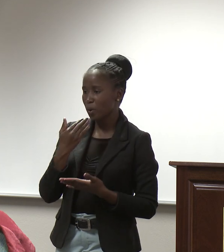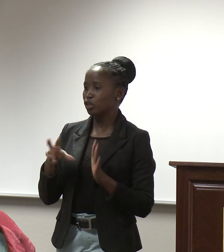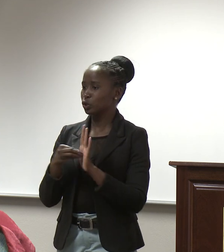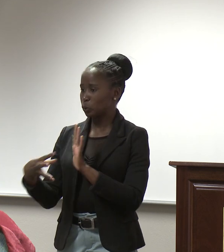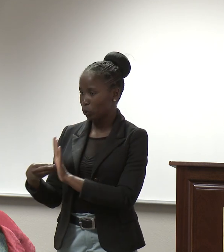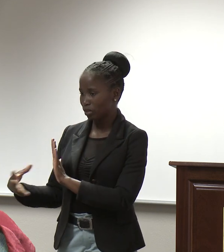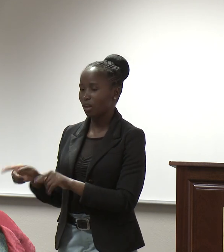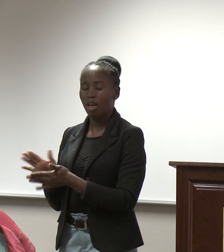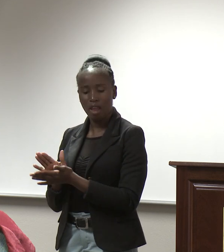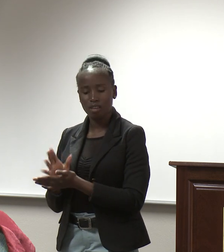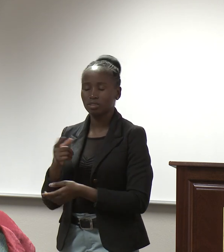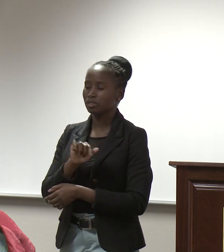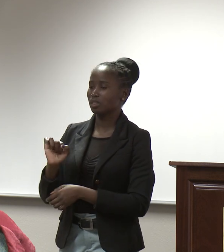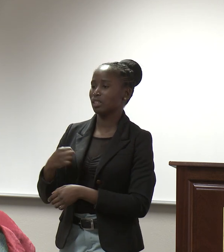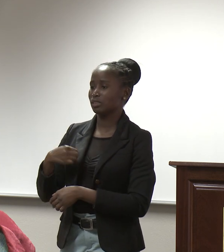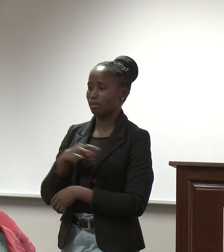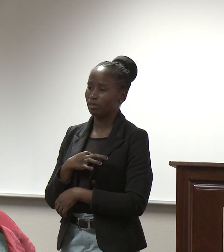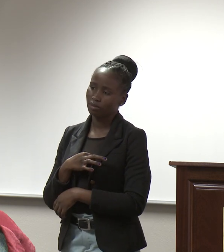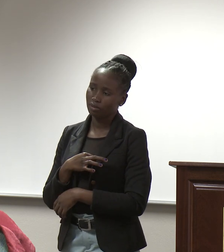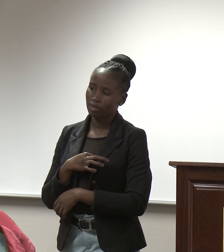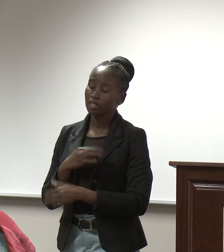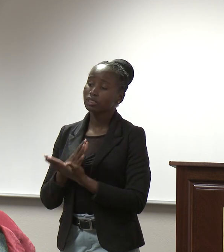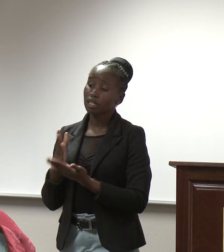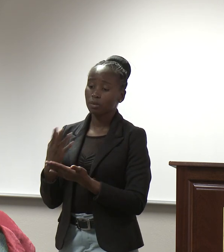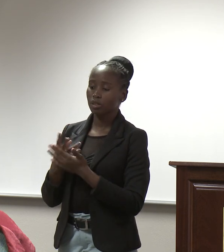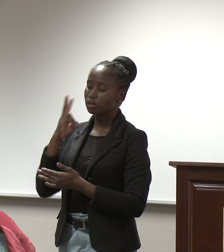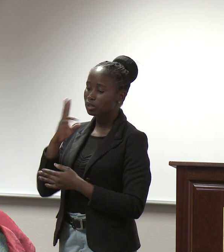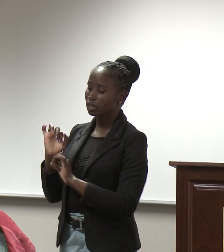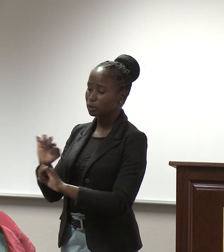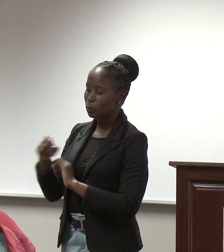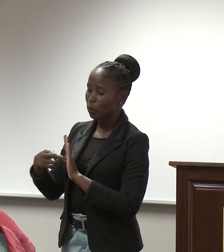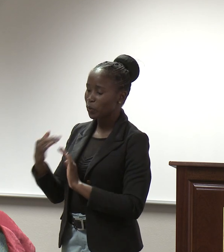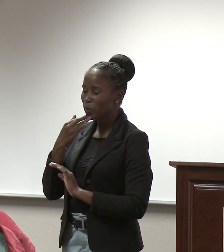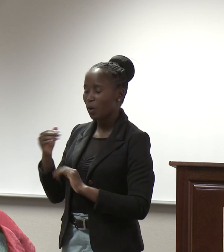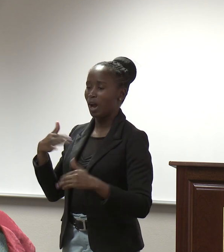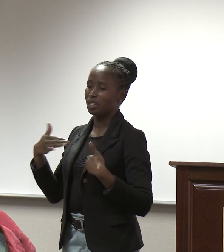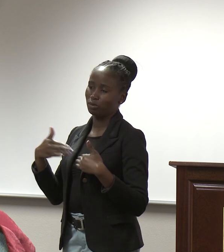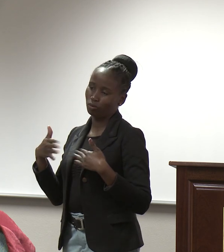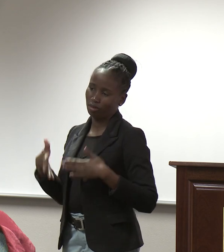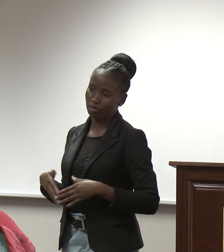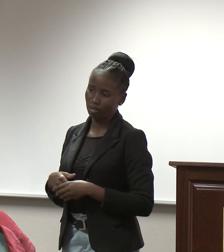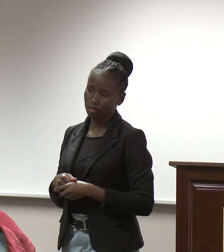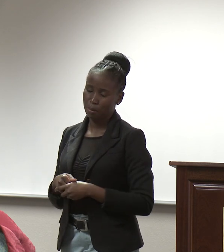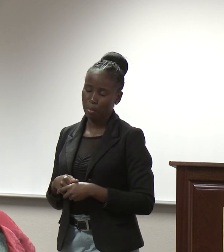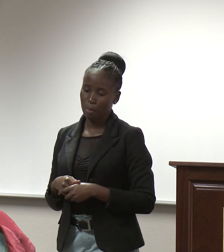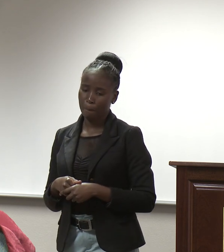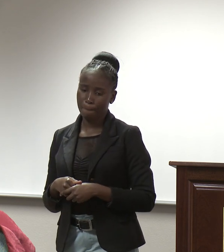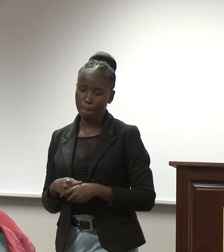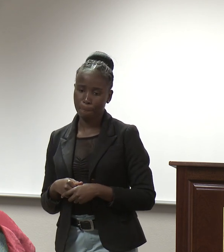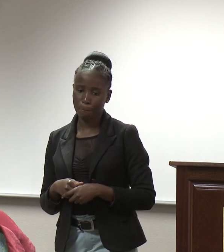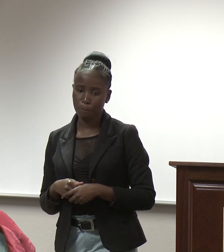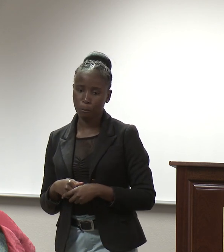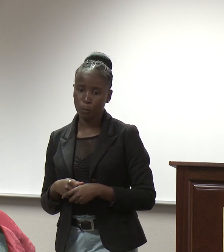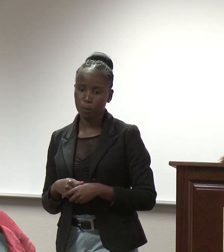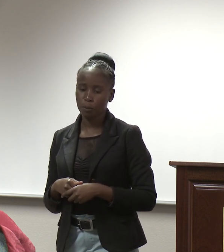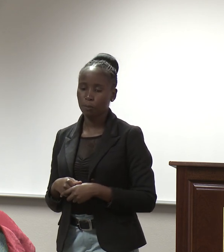and all of a sudden we see the rise of the administrators in the universities. And many of our faculty